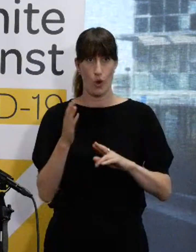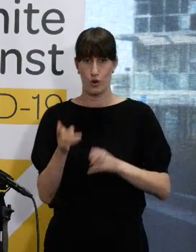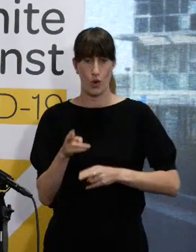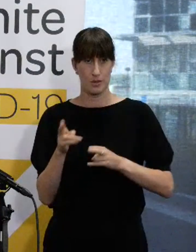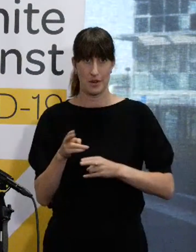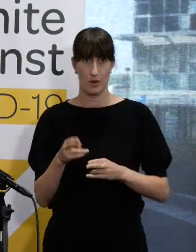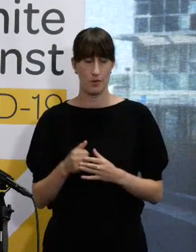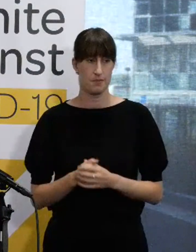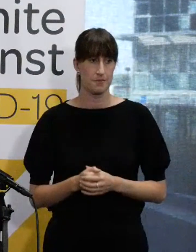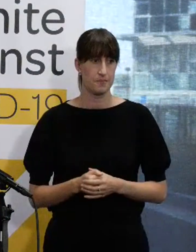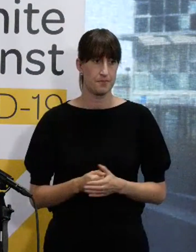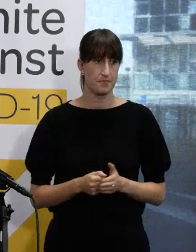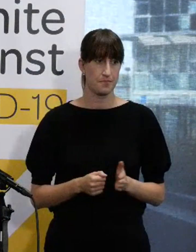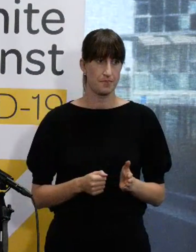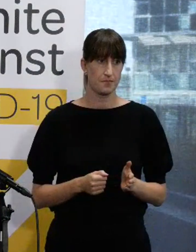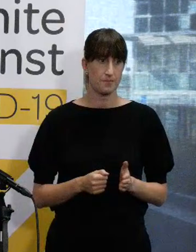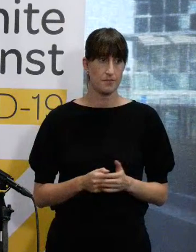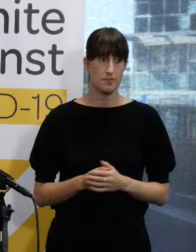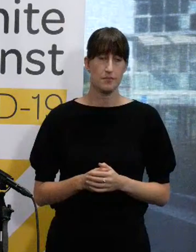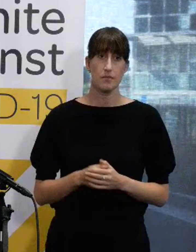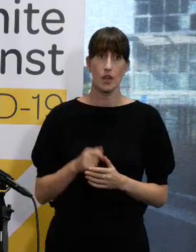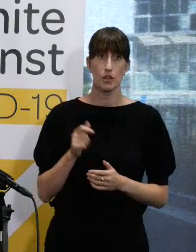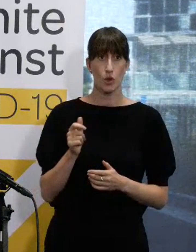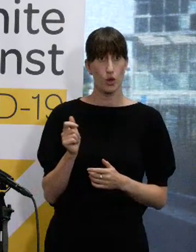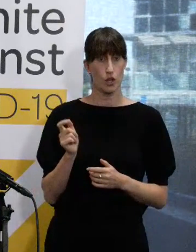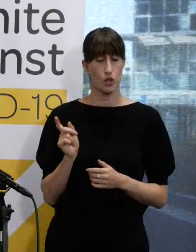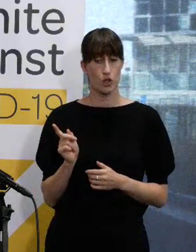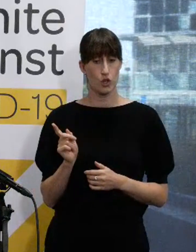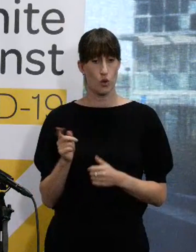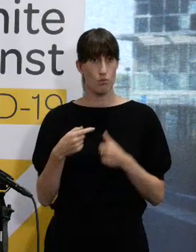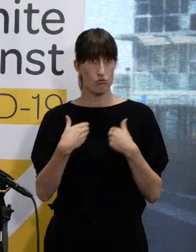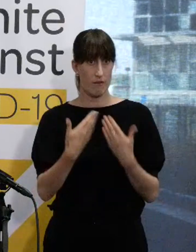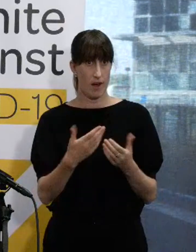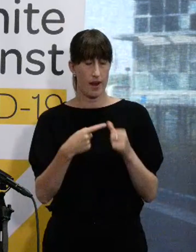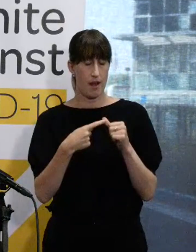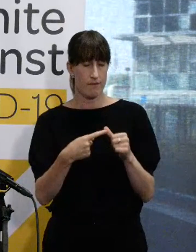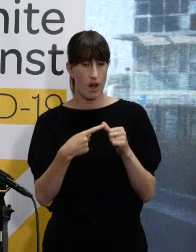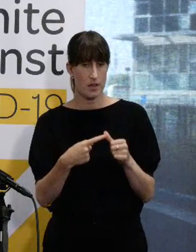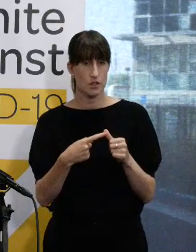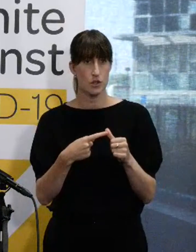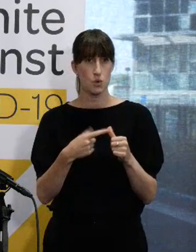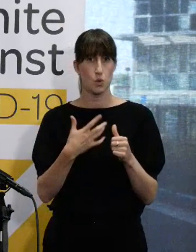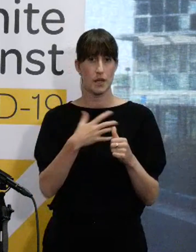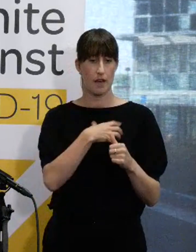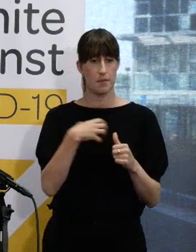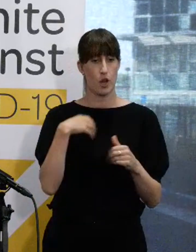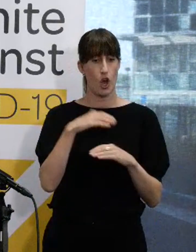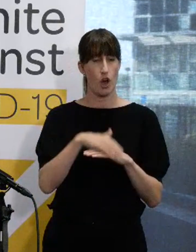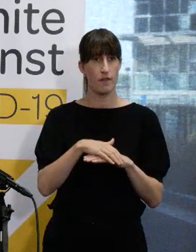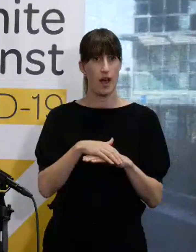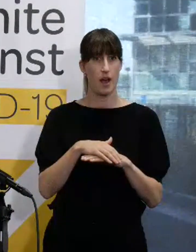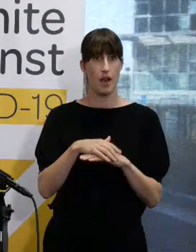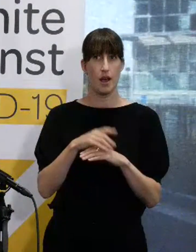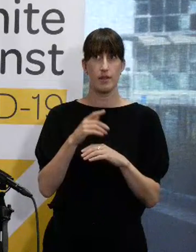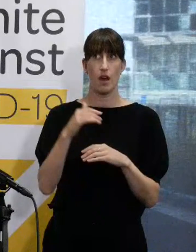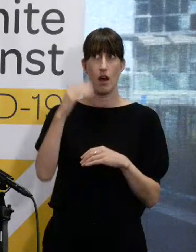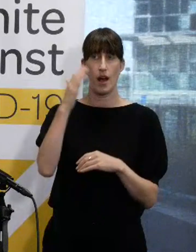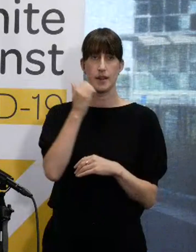the increased numbers of cases that we've seen coming out of India. Is there anything that they haven't adopted that you would have liked to see them